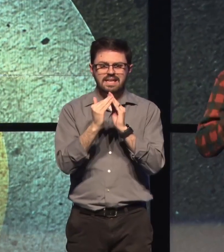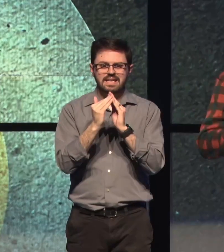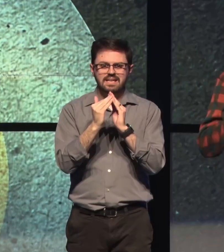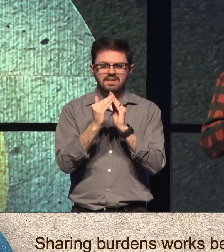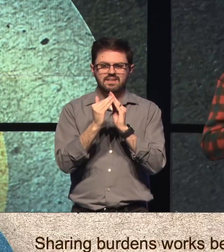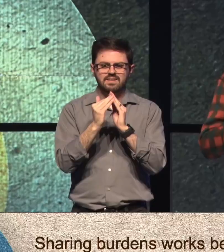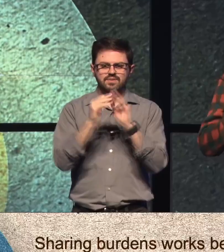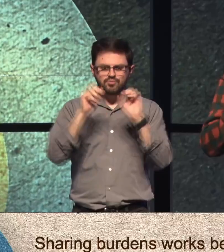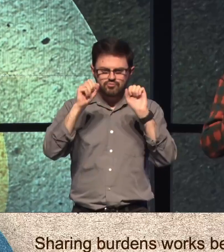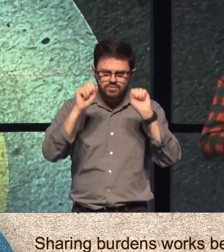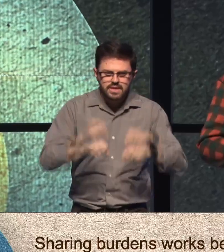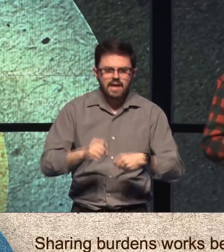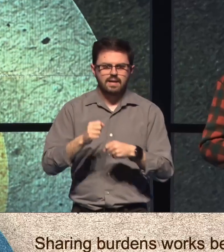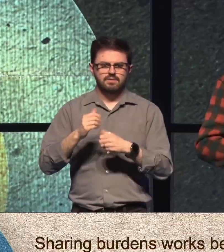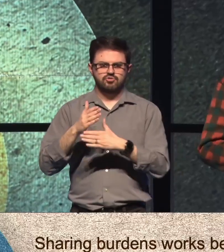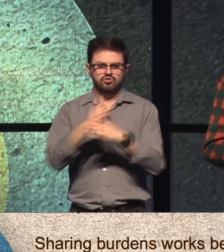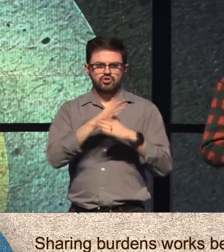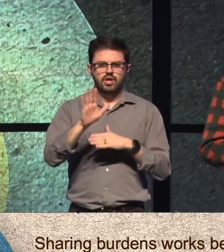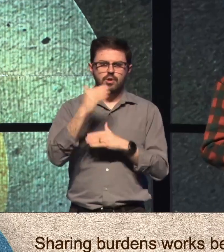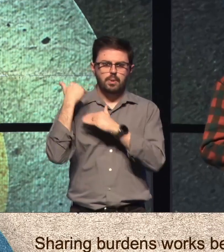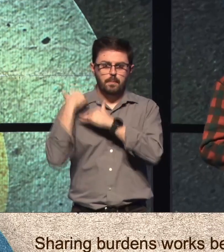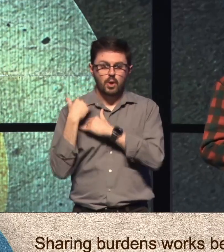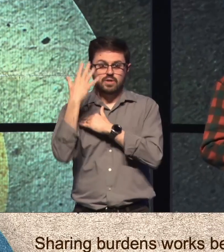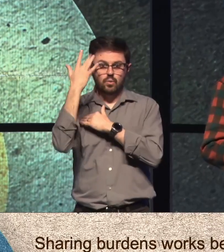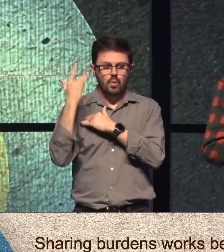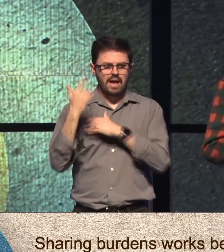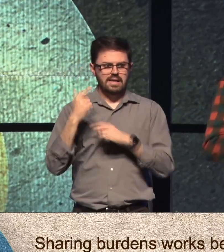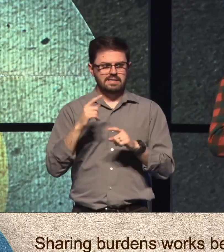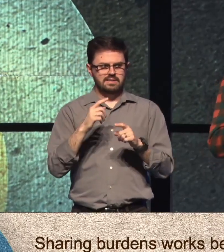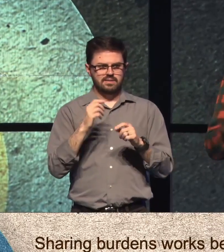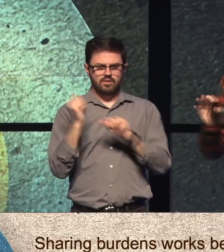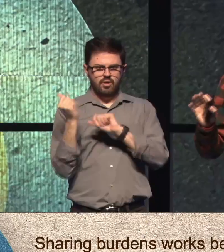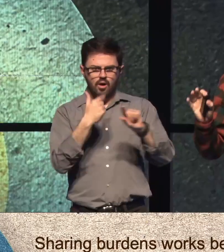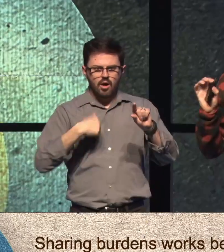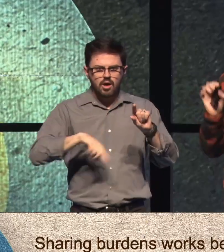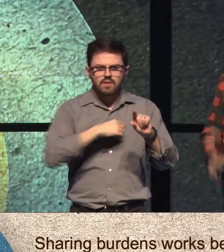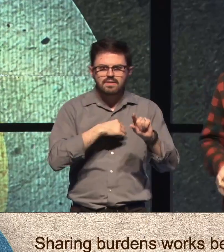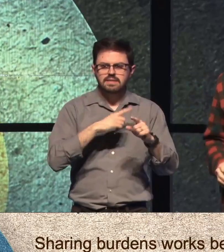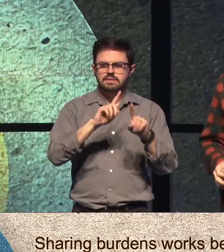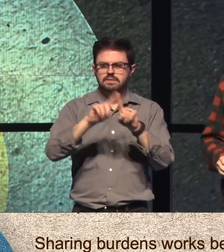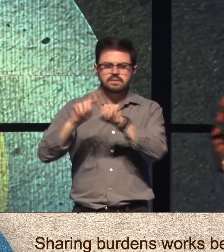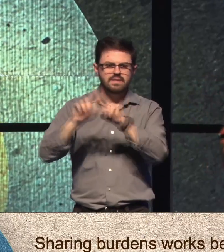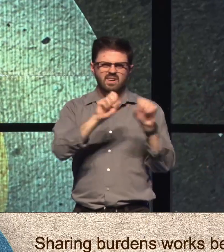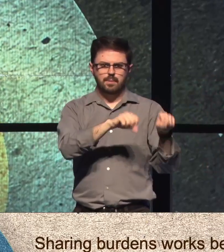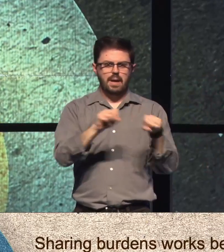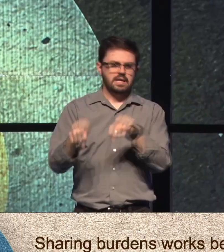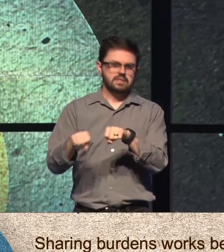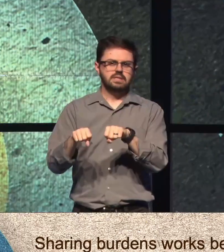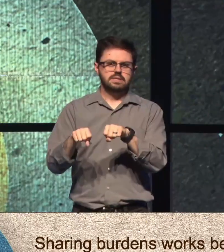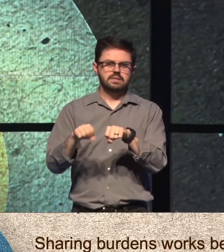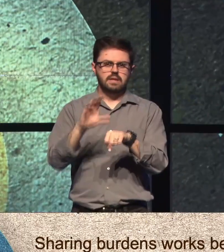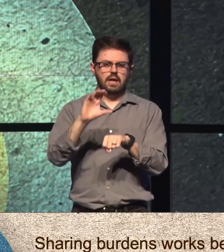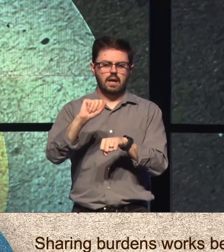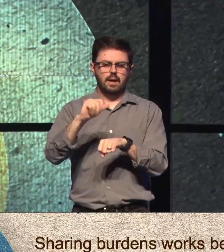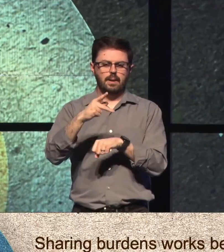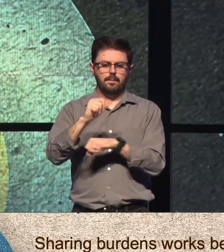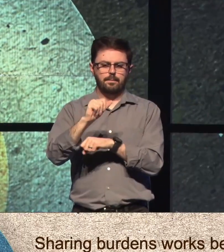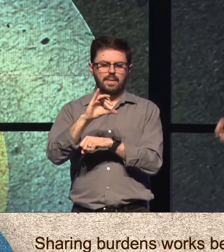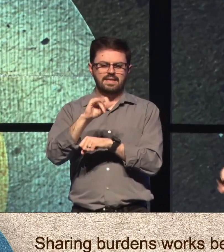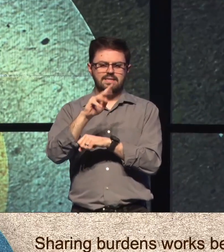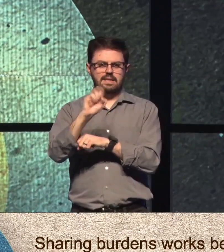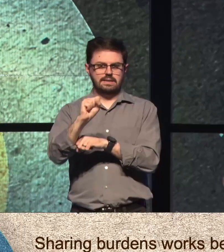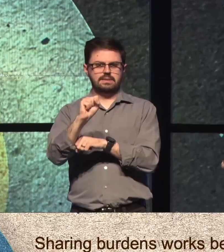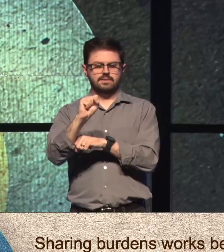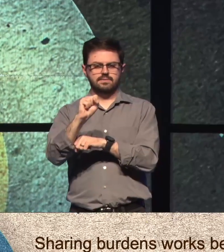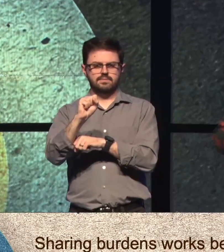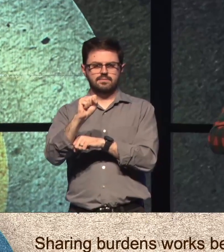because we all have different capacities. We all have different capacities. Some of